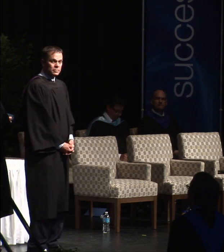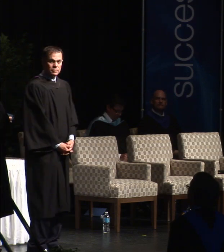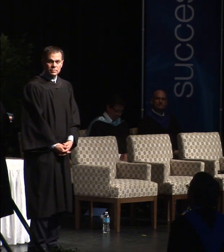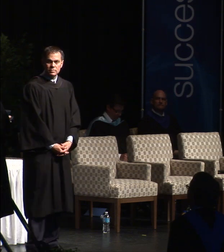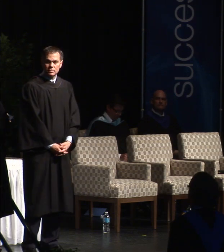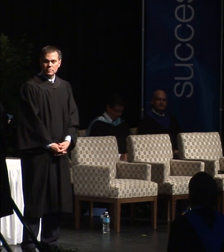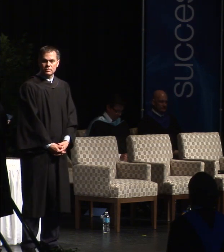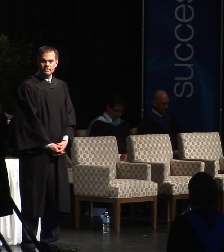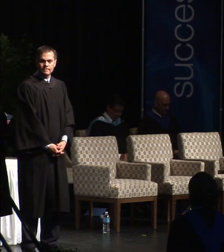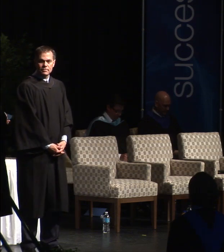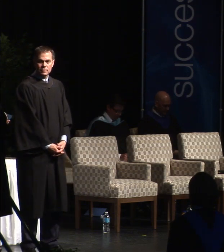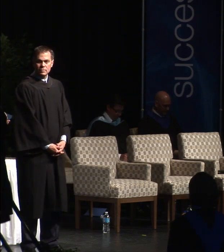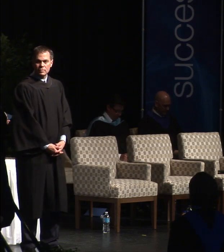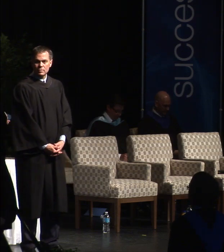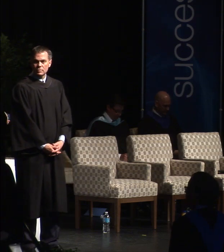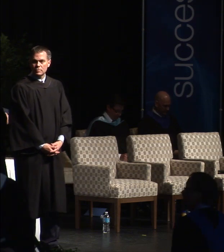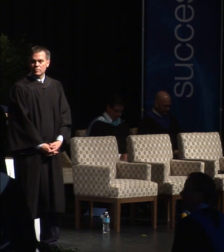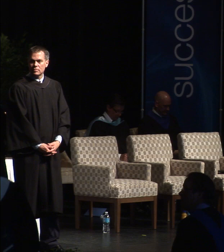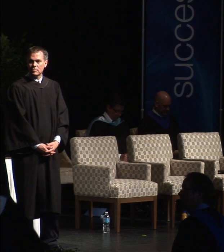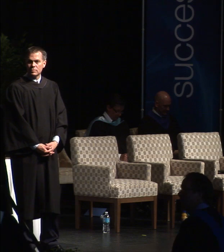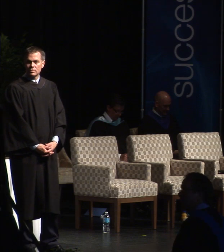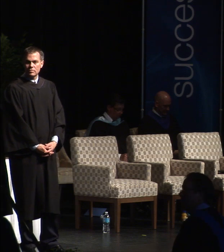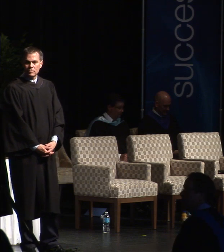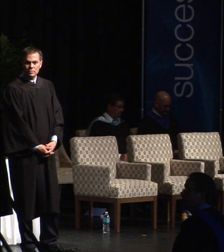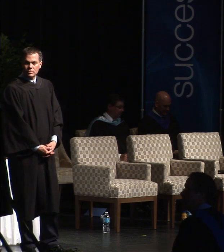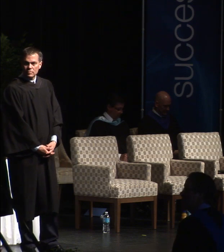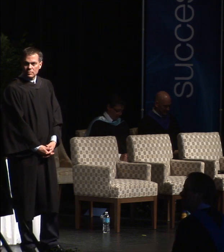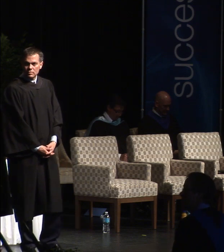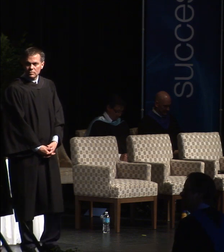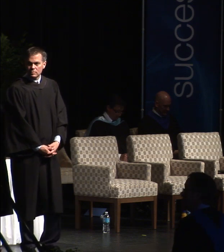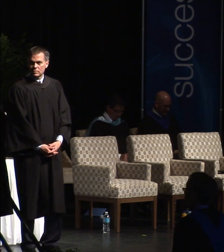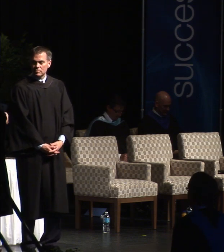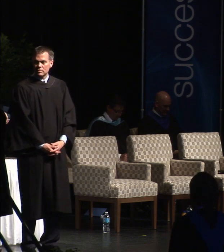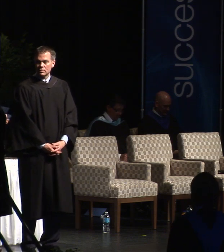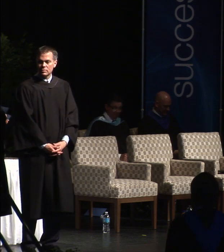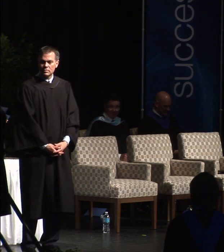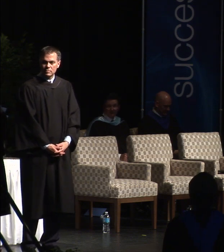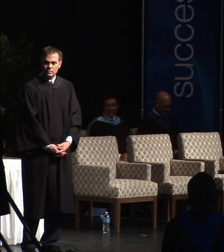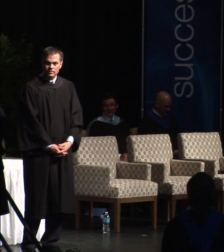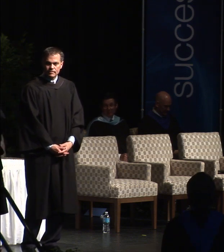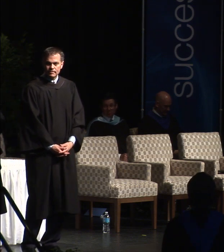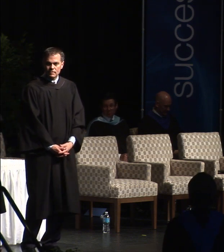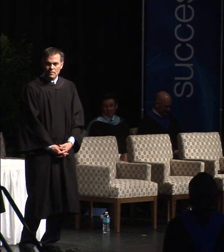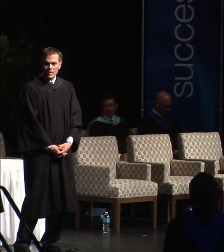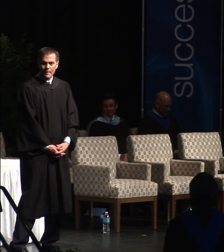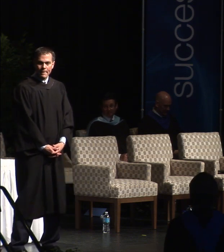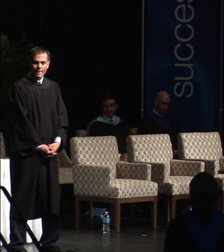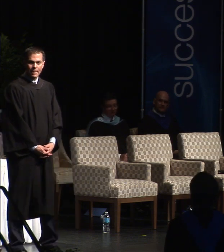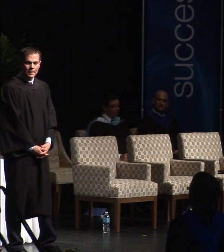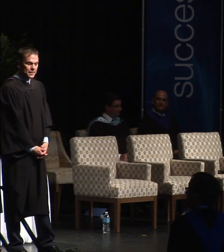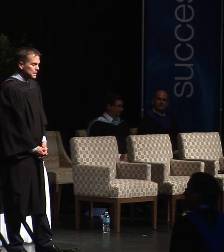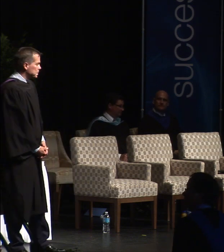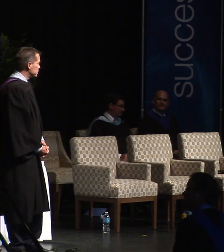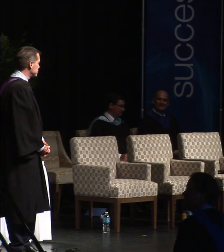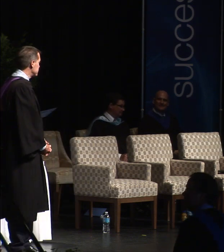Eric Lafort joins us now to present his son with a diploma in metal fabrication.